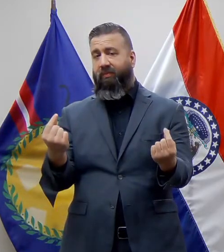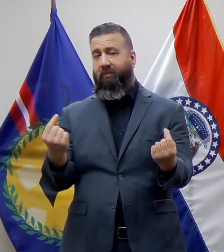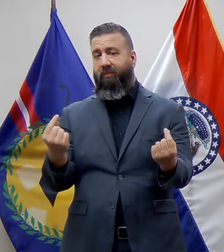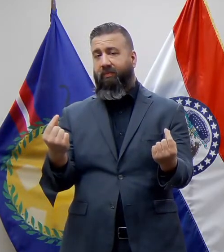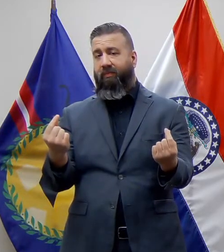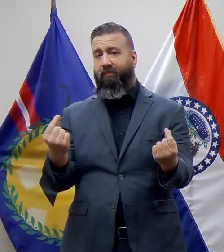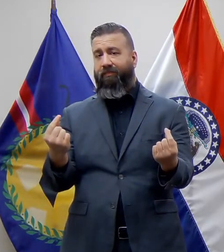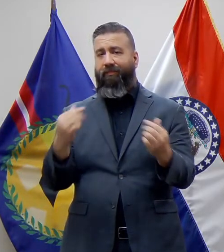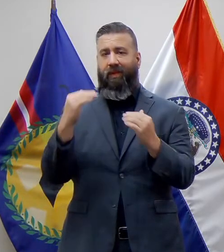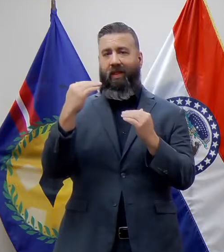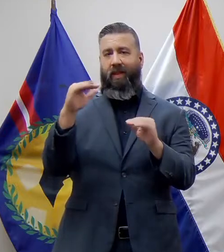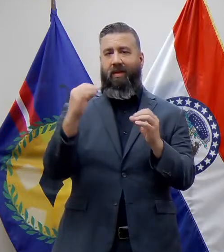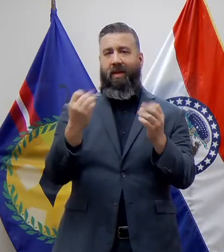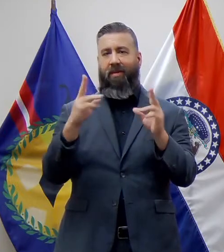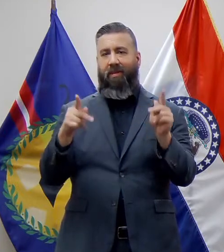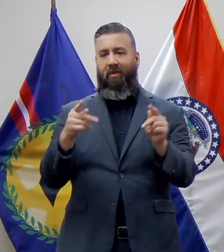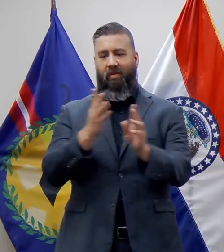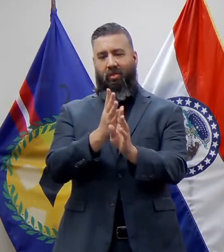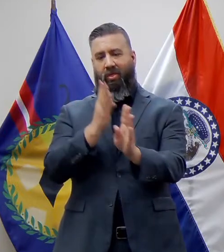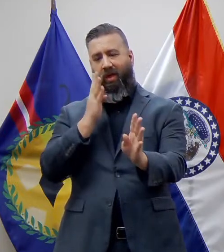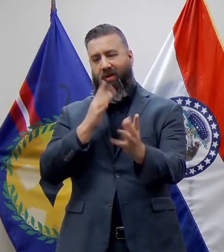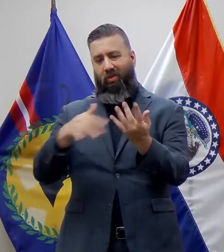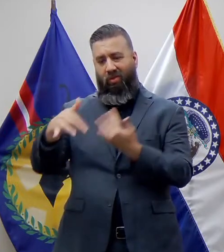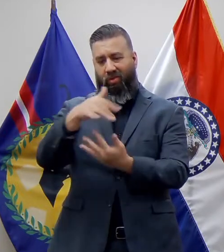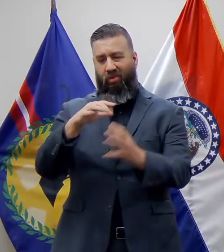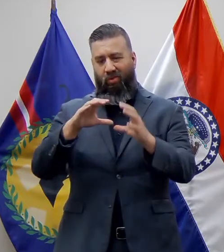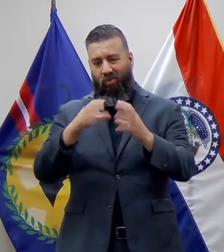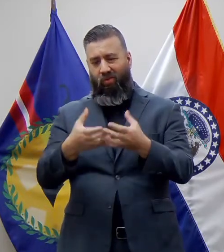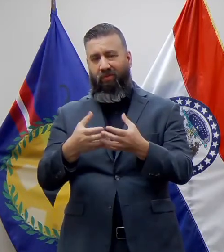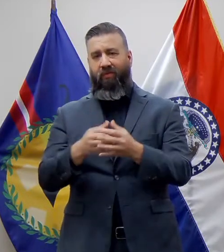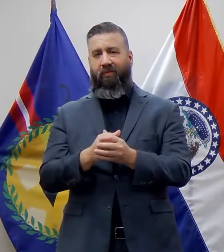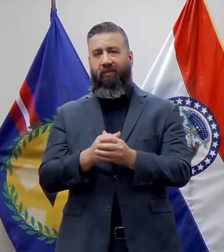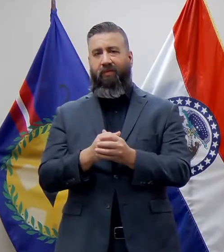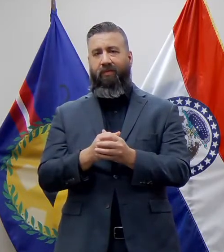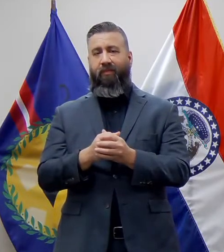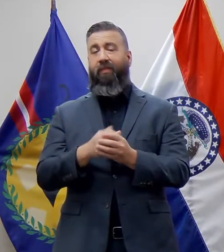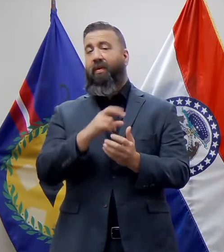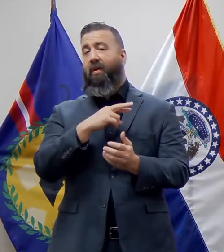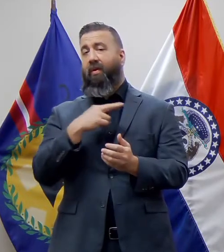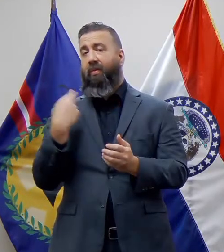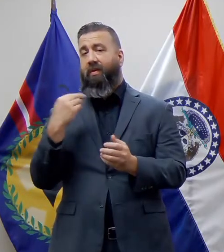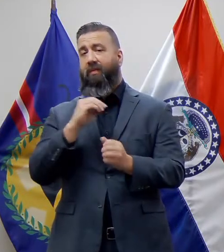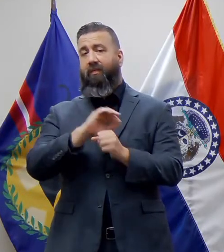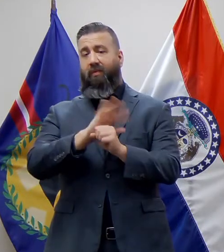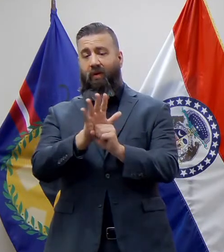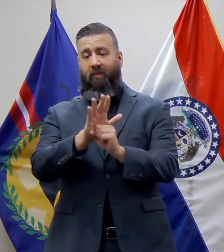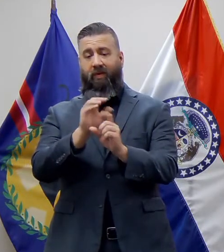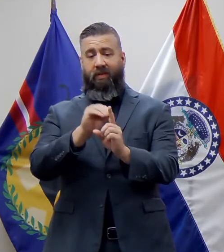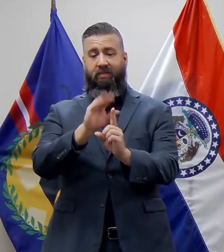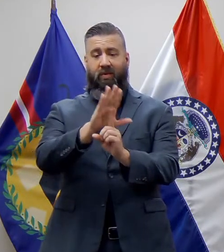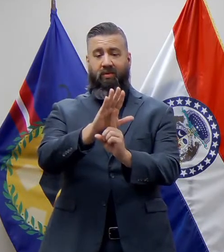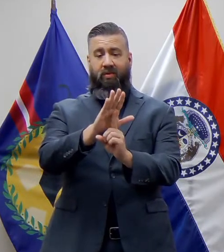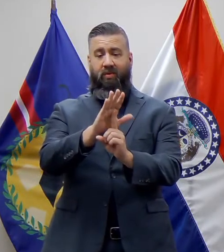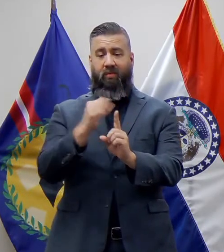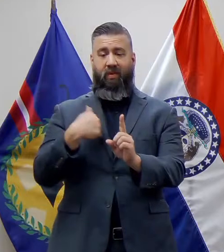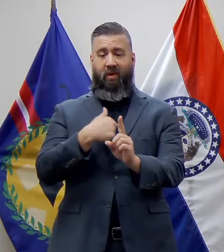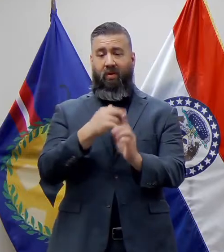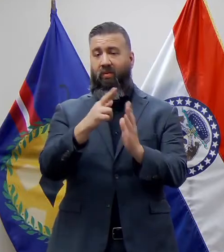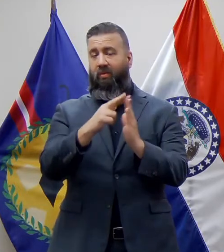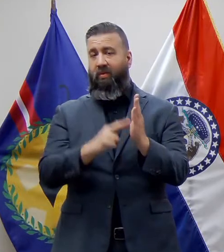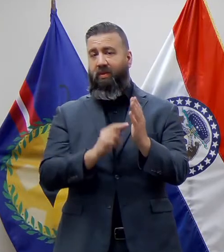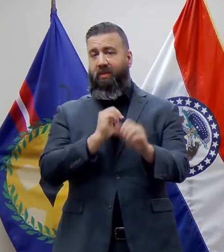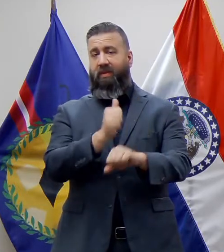is to limit the crowding in the waiting rooms. The risk of COVID exposure with the precautions we have in place